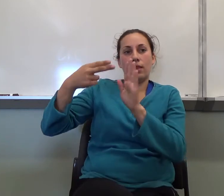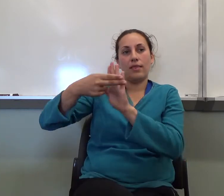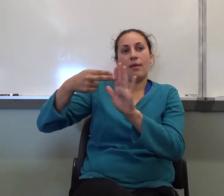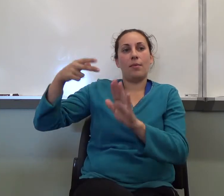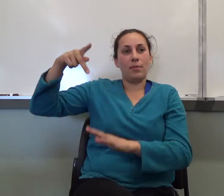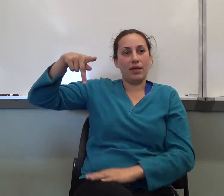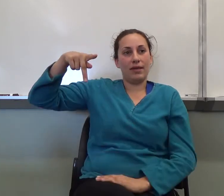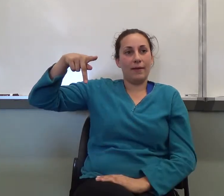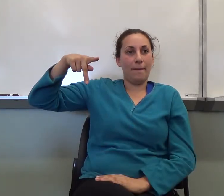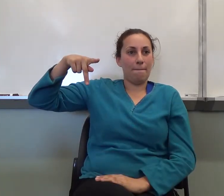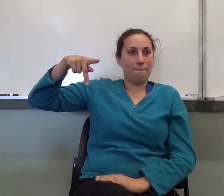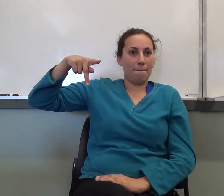Percent